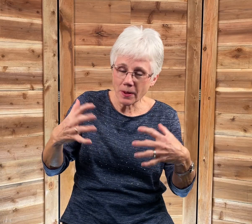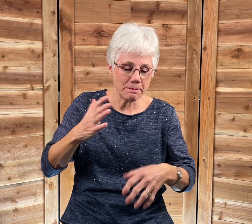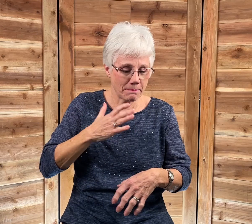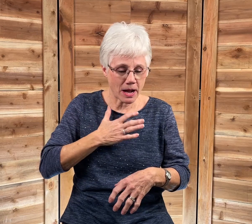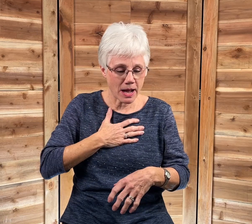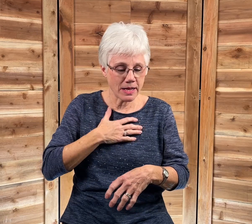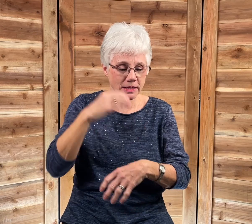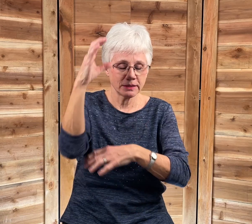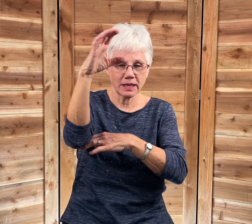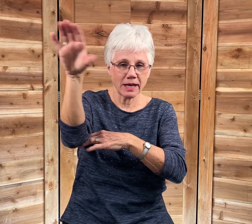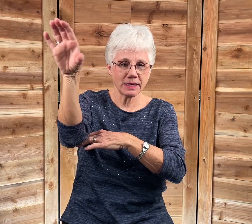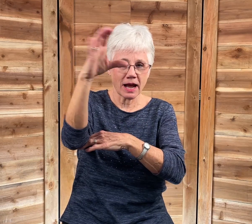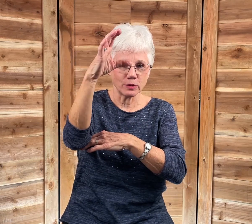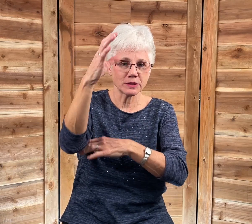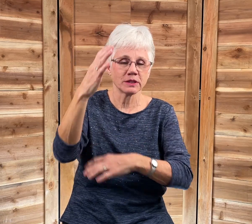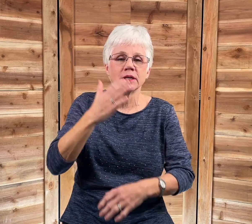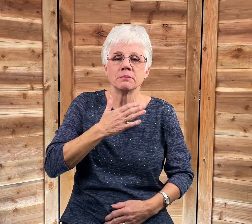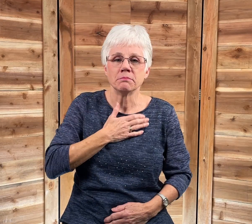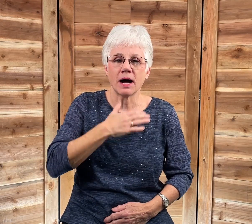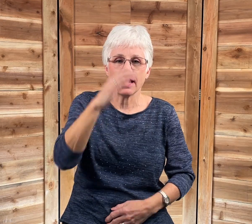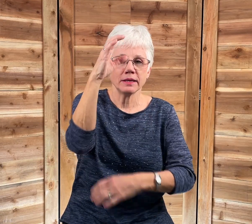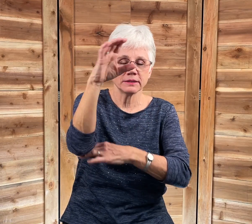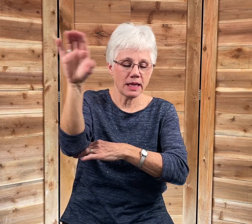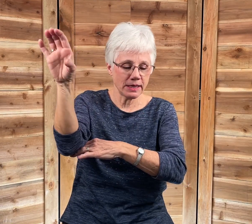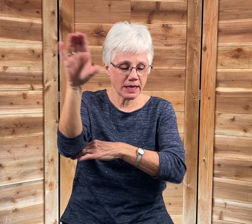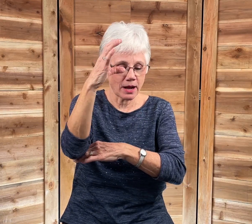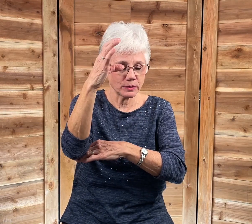Oh, my lighthouse,